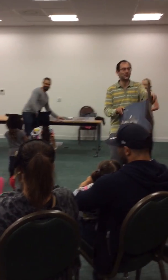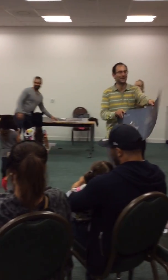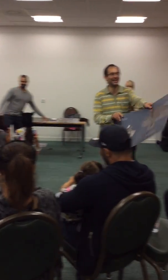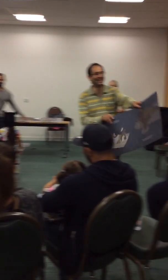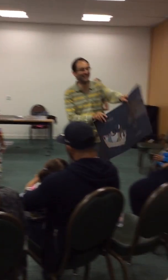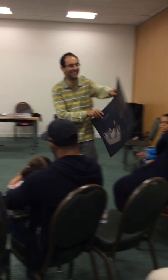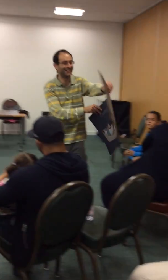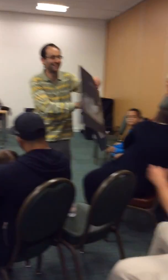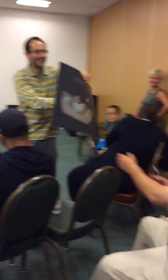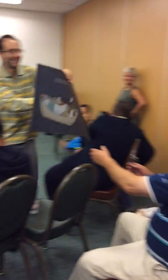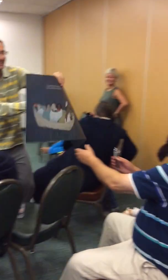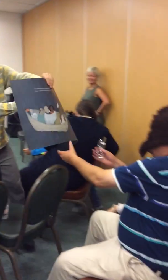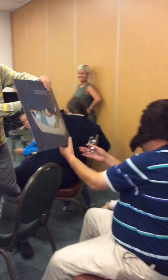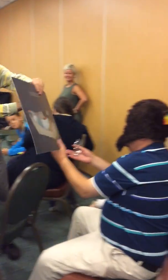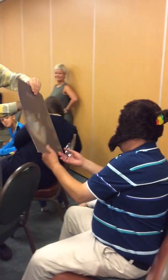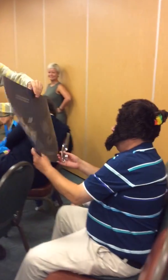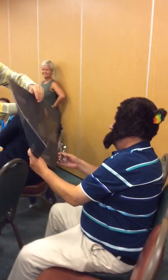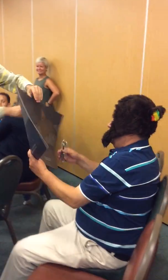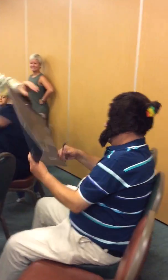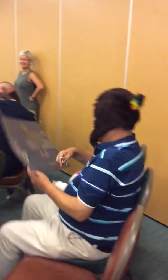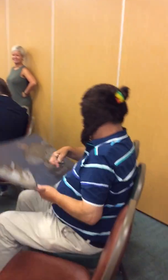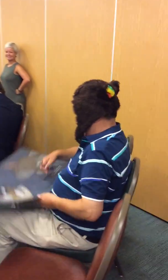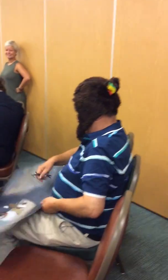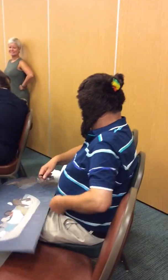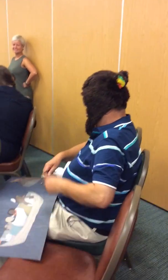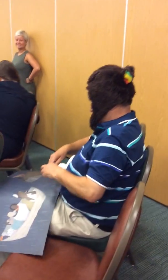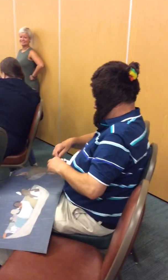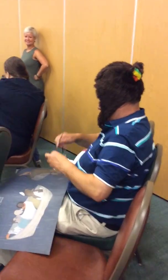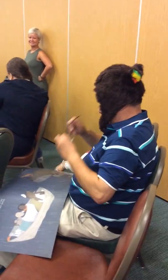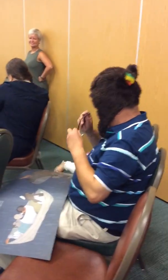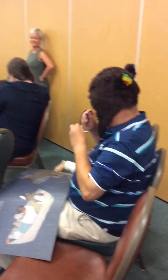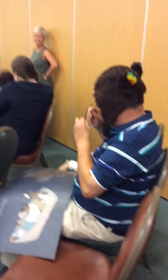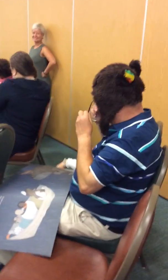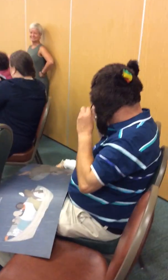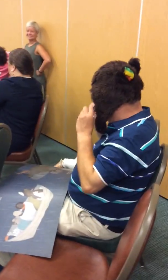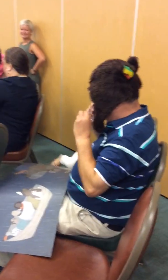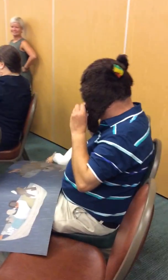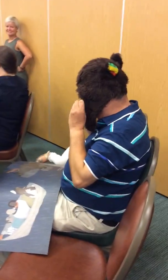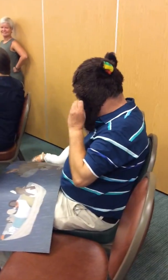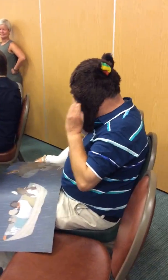Grandad, you're on. Oh, good. Nice loud voice.